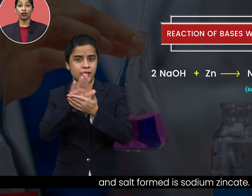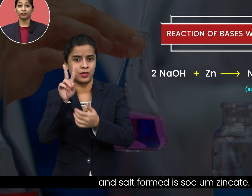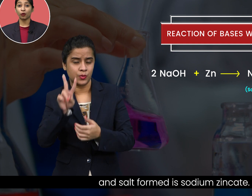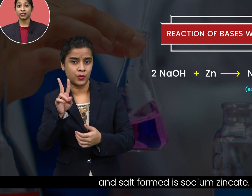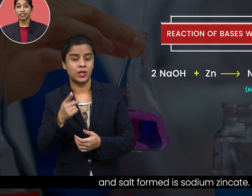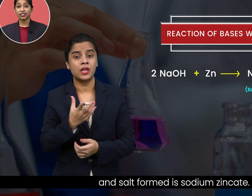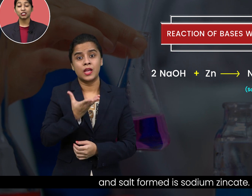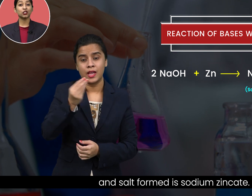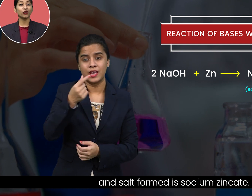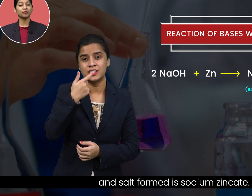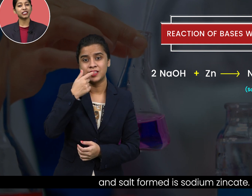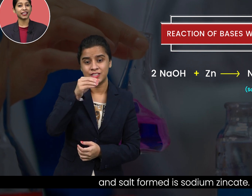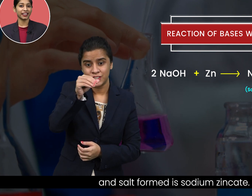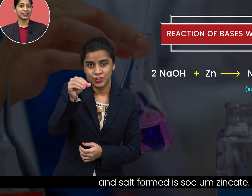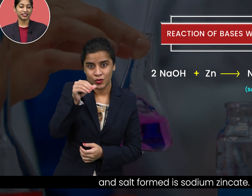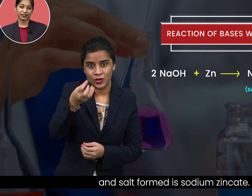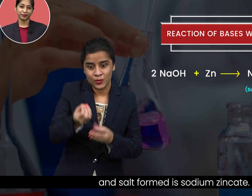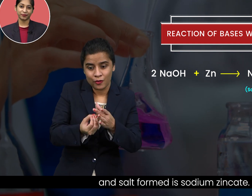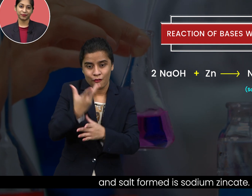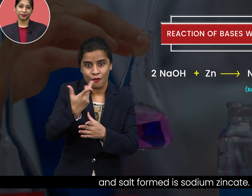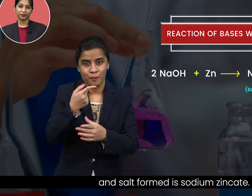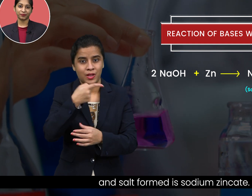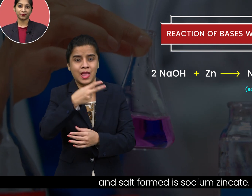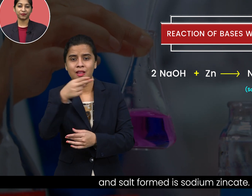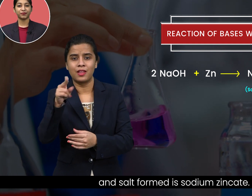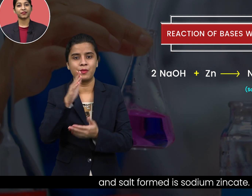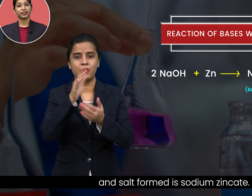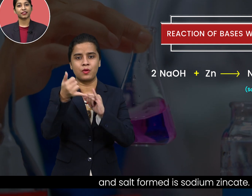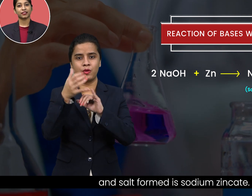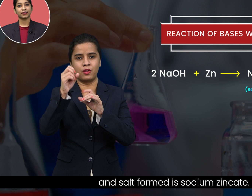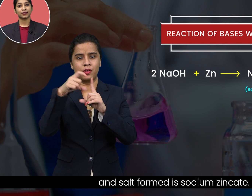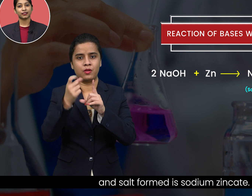and salt formed is sodium zincate.